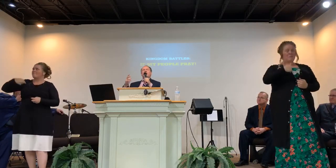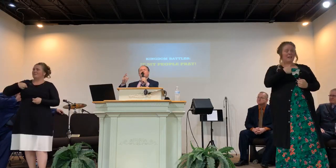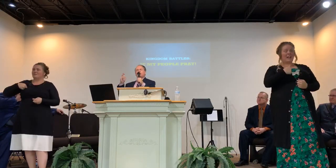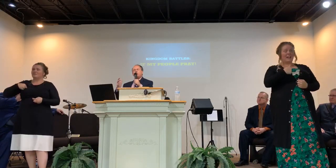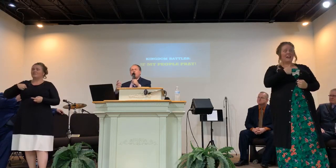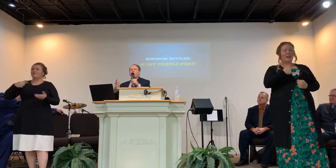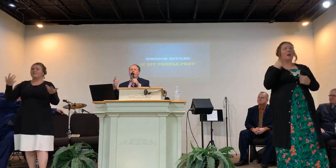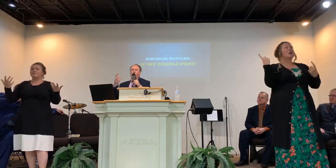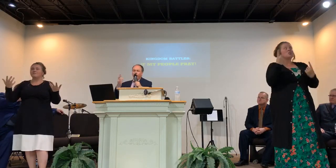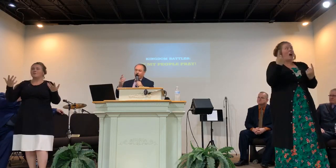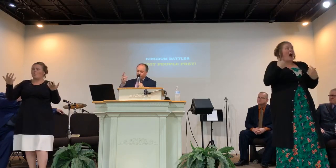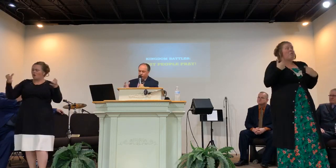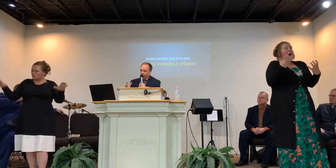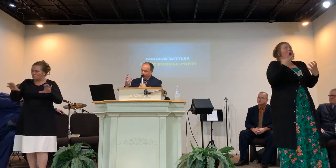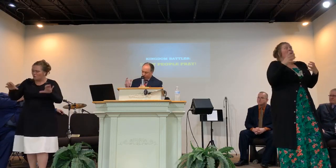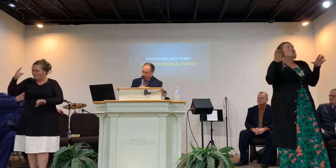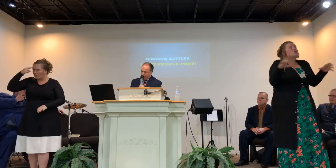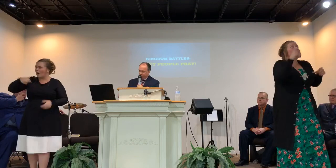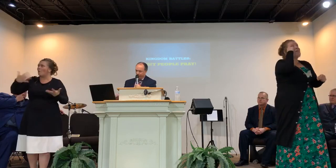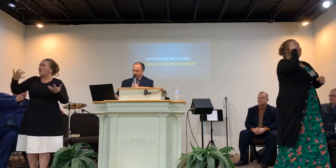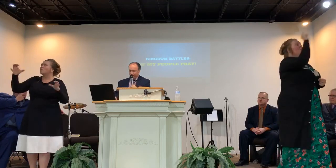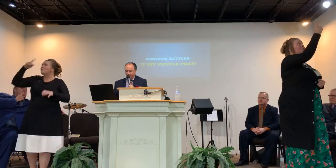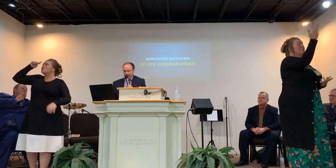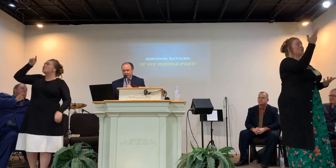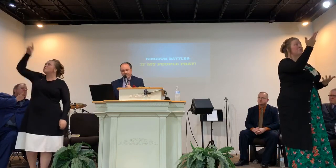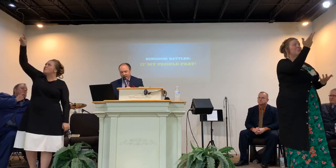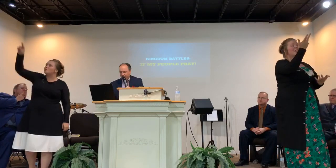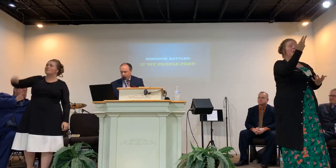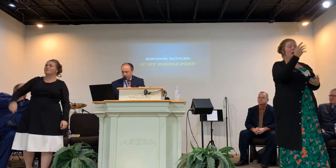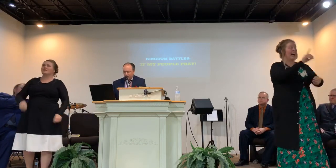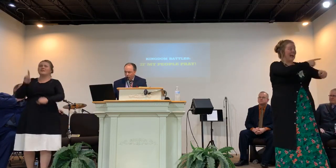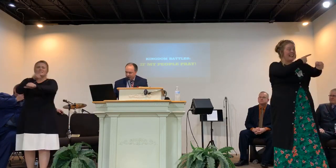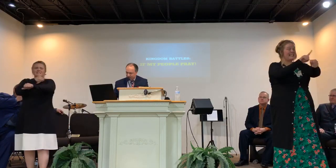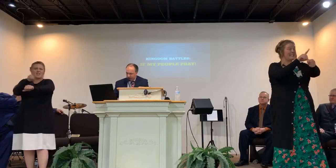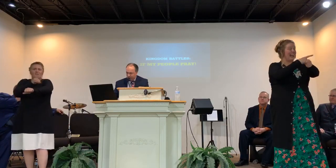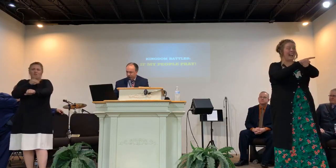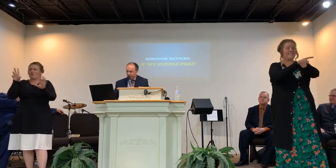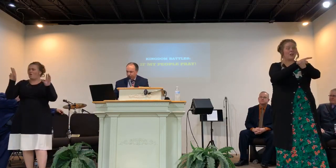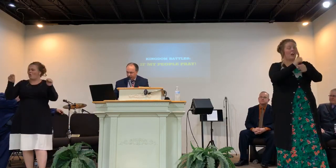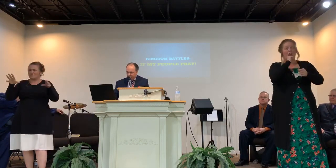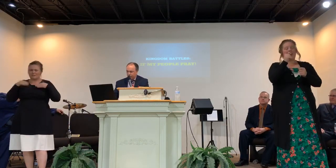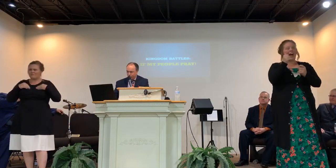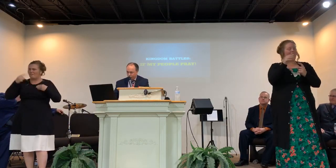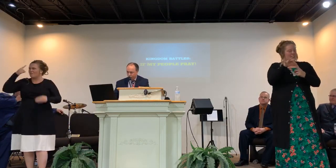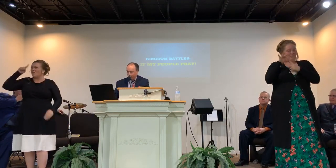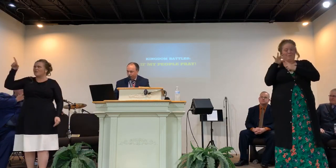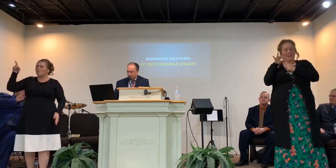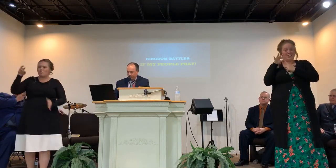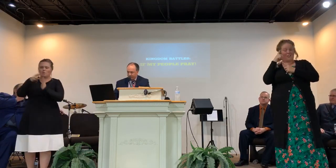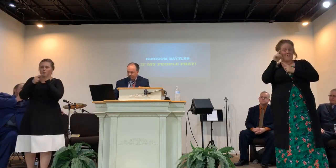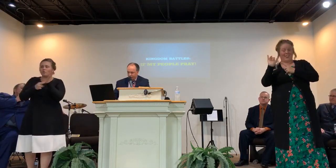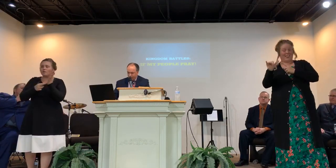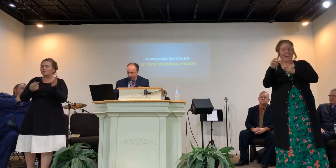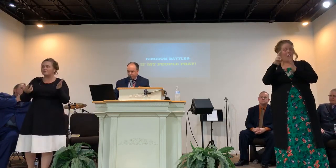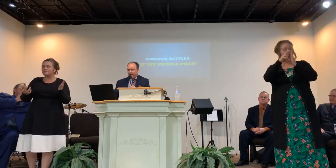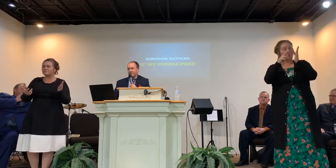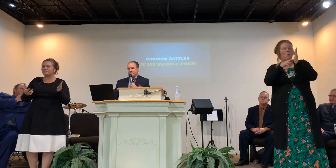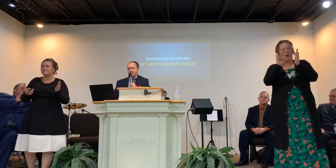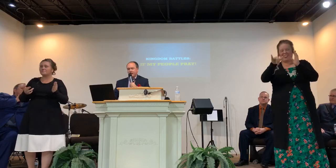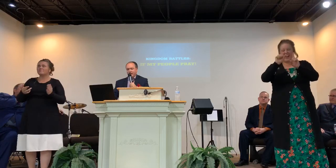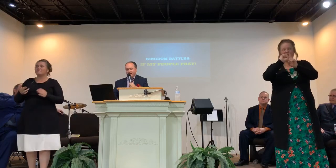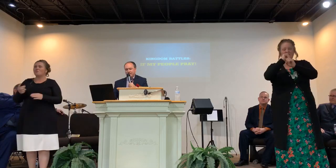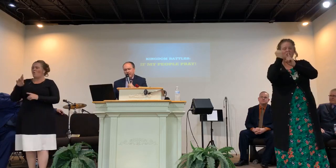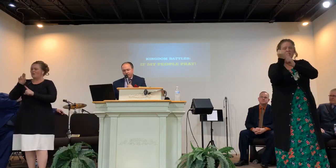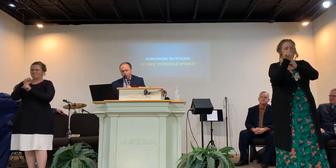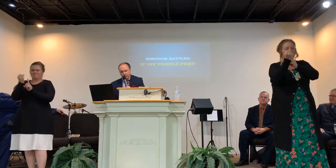just to do what I want to do for you? David was no exception to this rule or to this